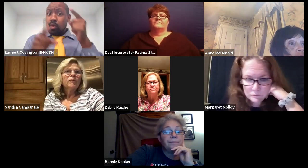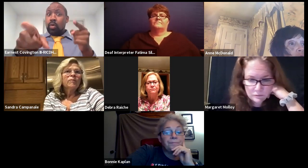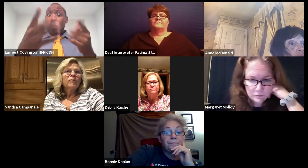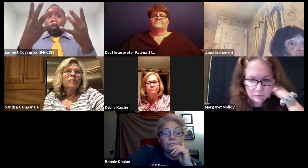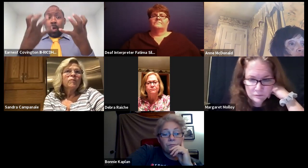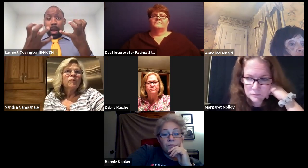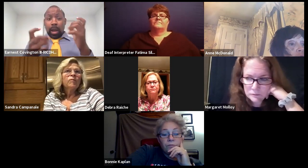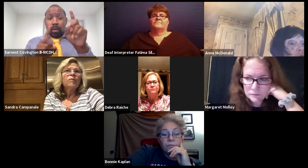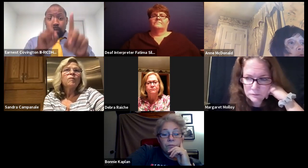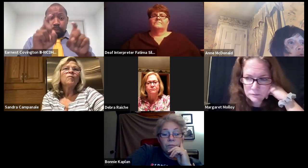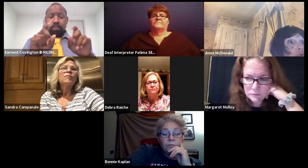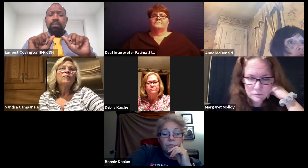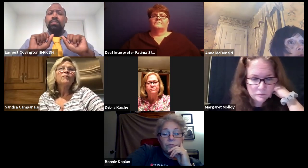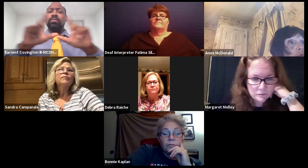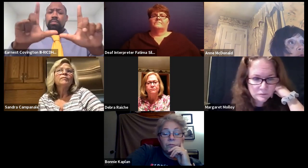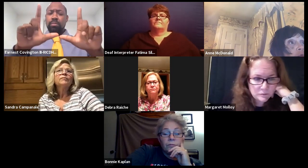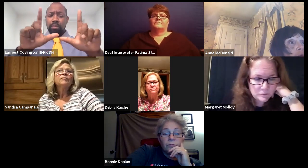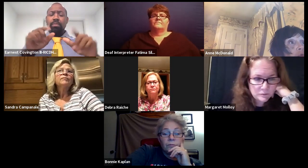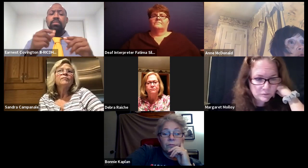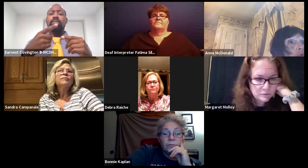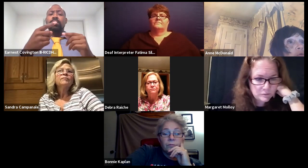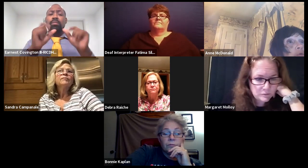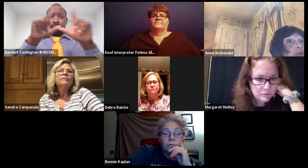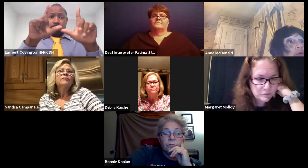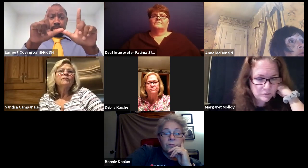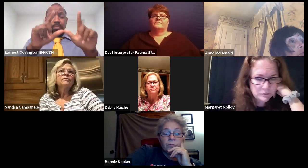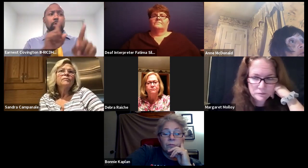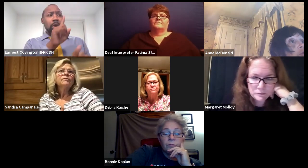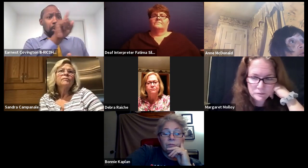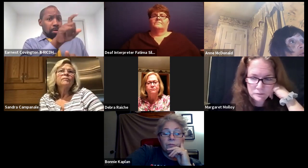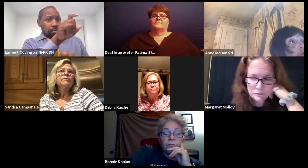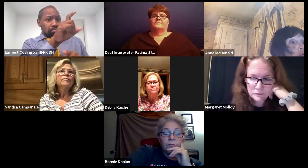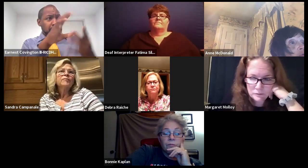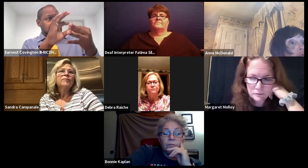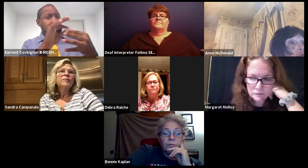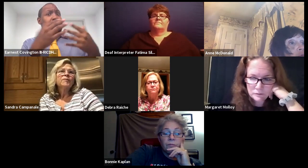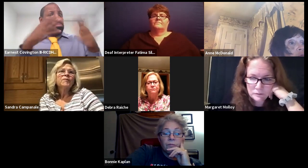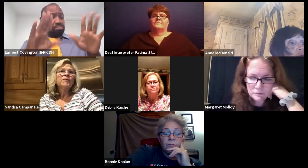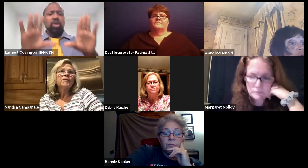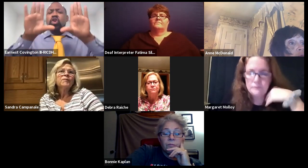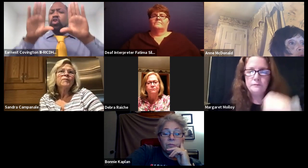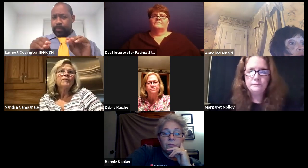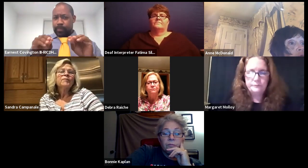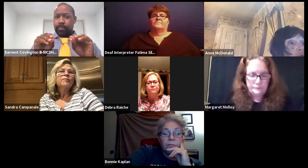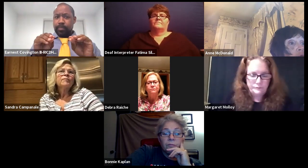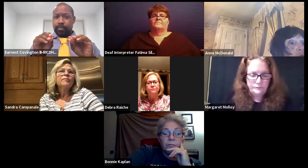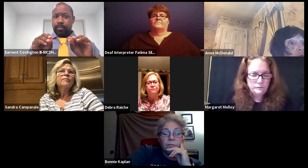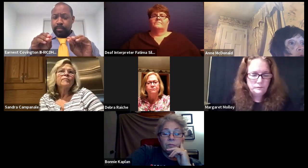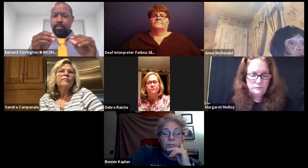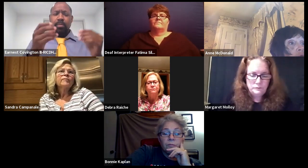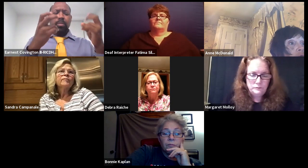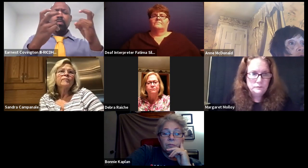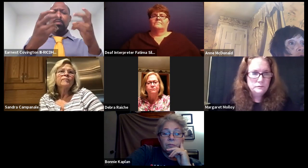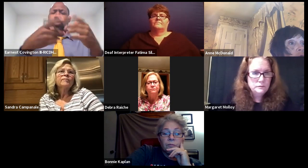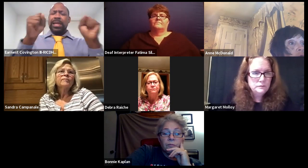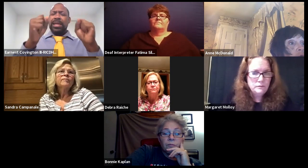be able to ask them questions. If you want to ask a question, all you have to do is open your screen, ask your question, and then close